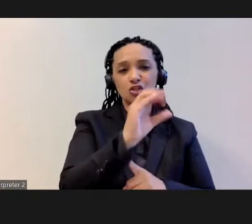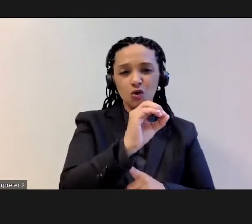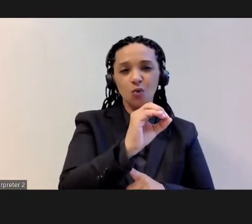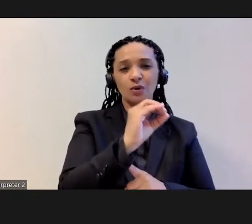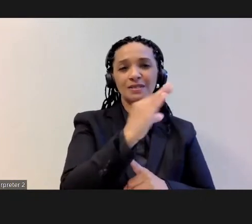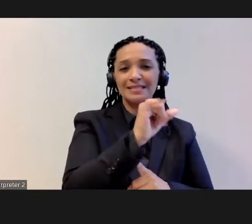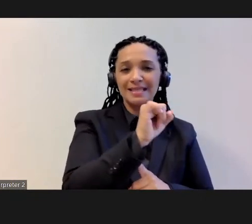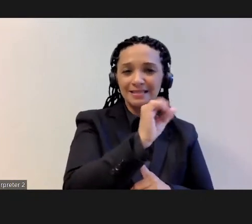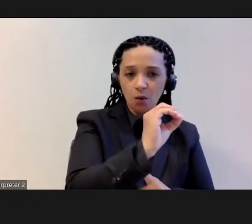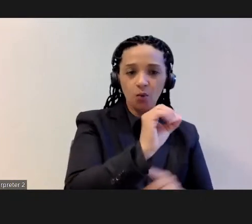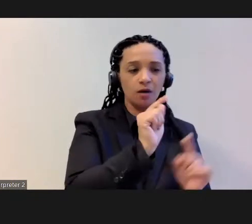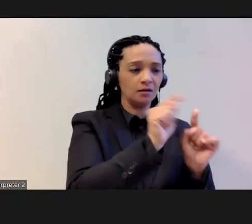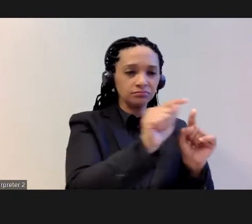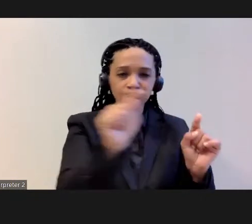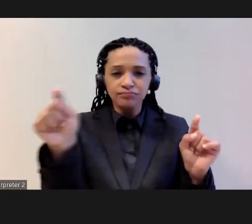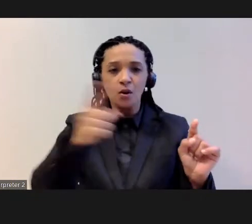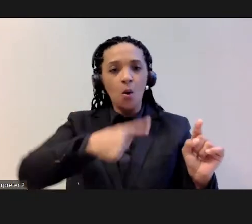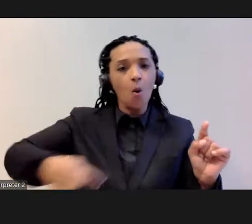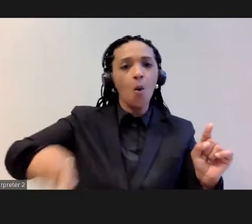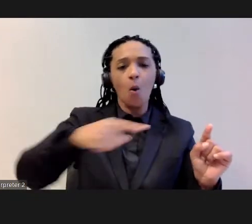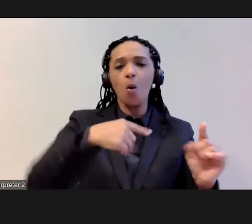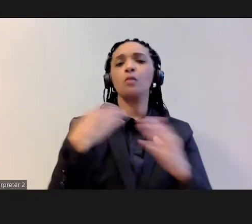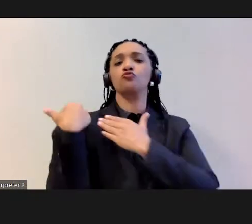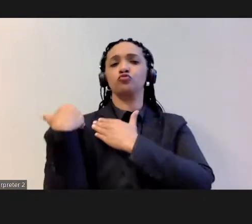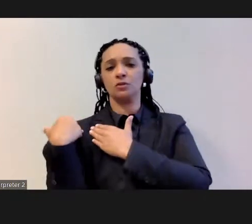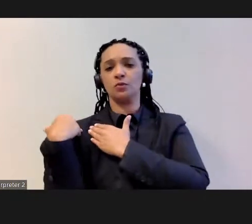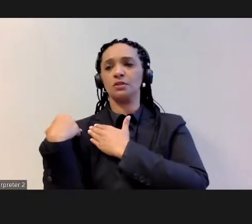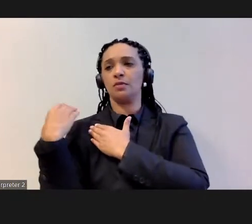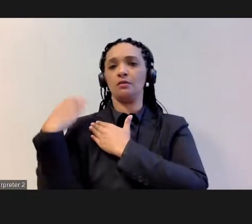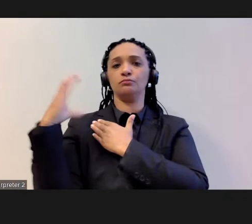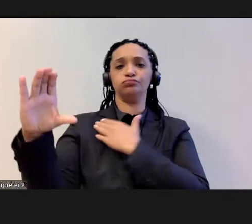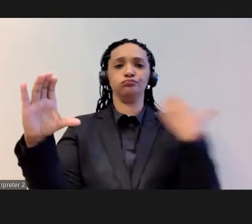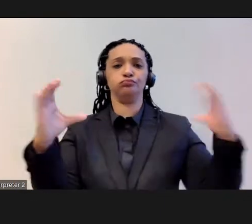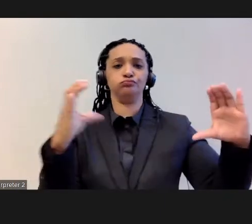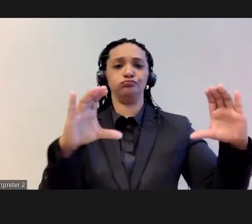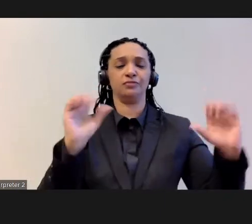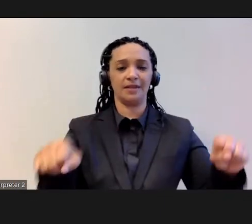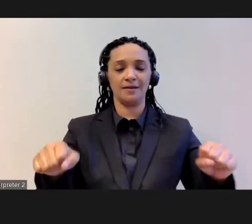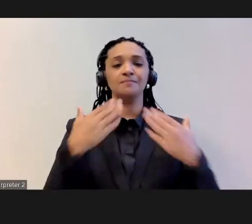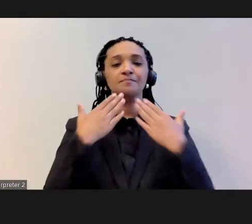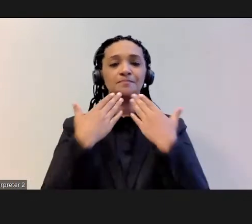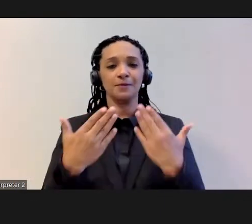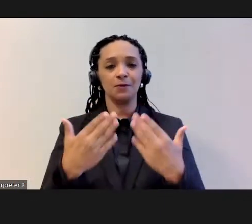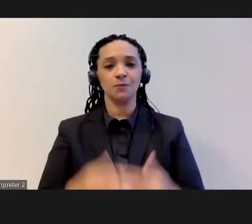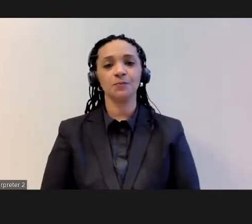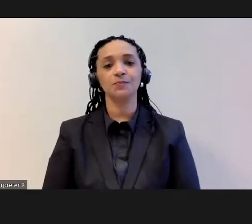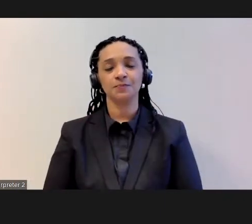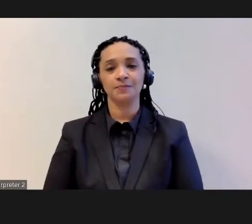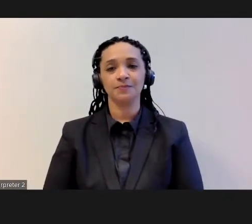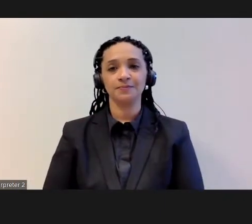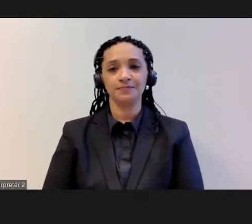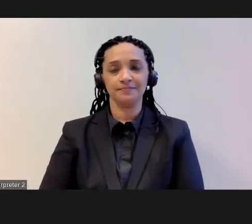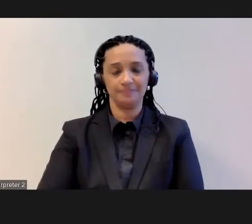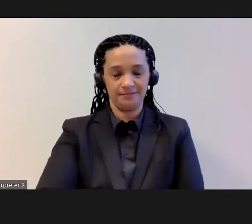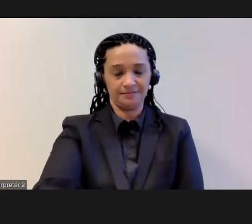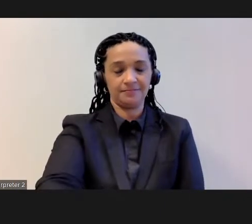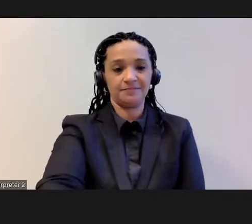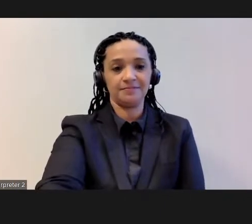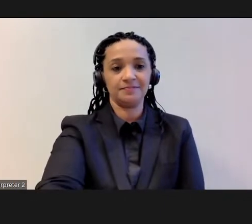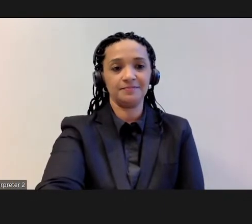role to play if we're really going to see that we're leaving no one behind. So I'll stop there for now. Wow,